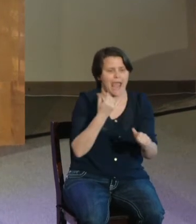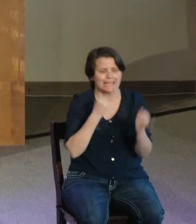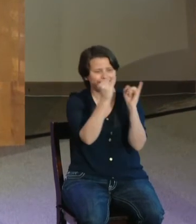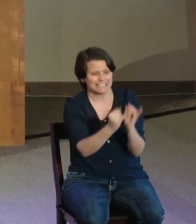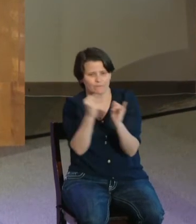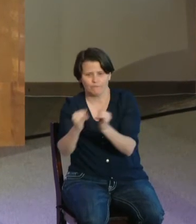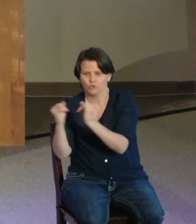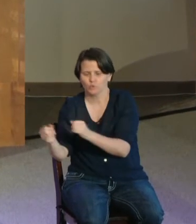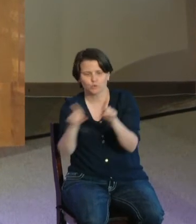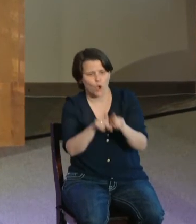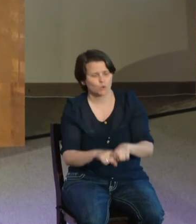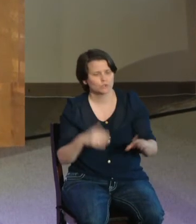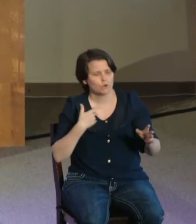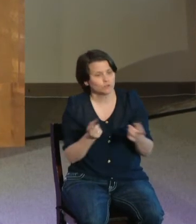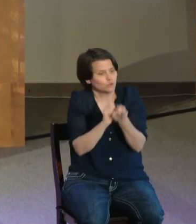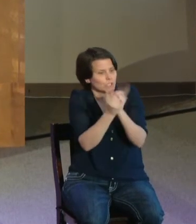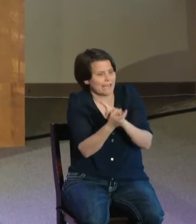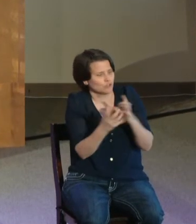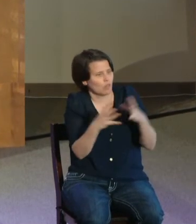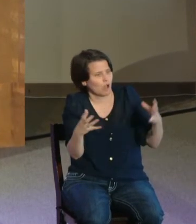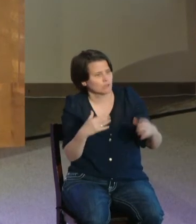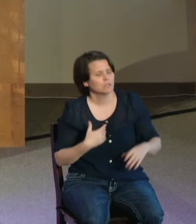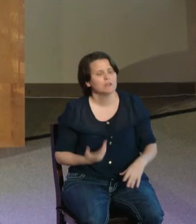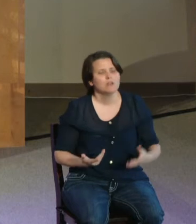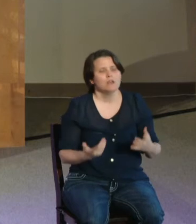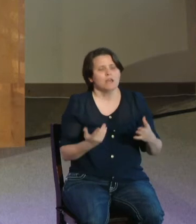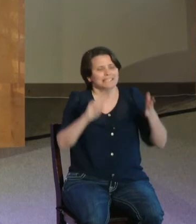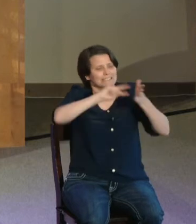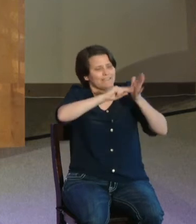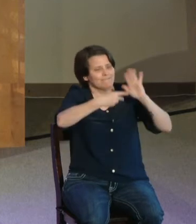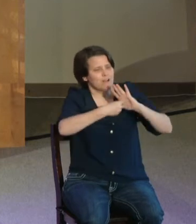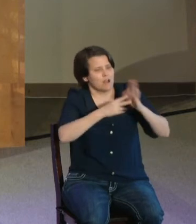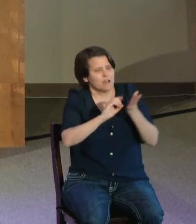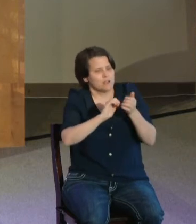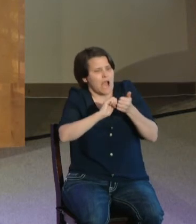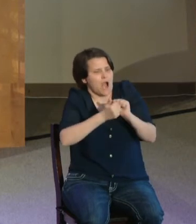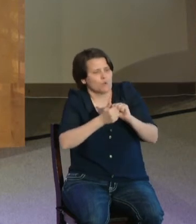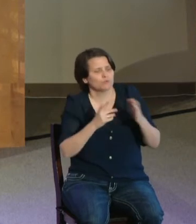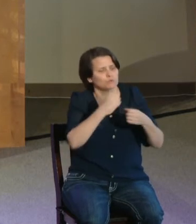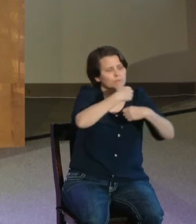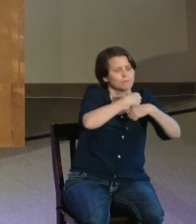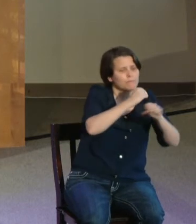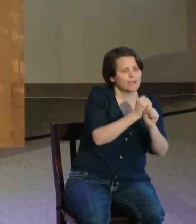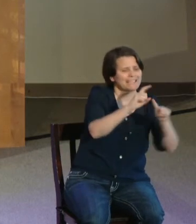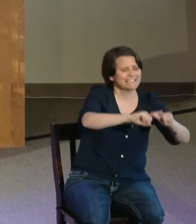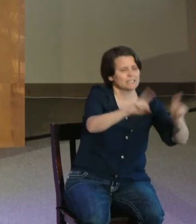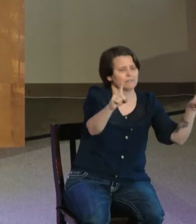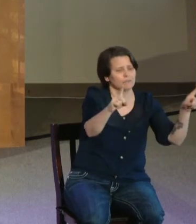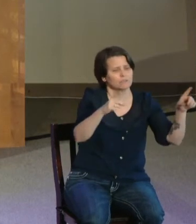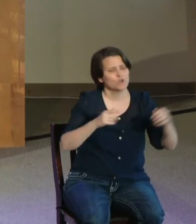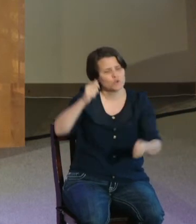is defined by the dictionary as to make different, to alter. It also says to